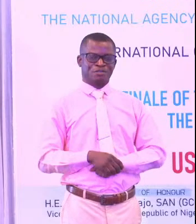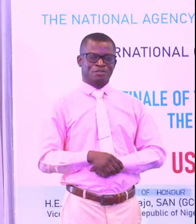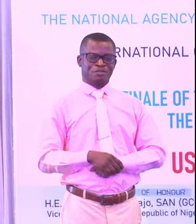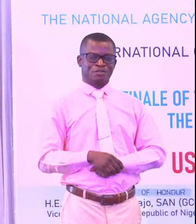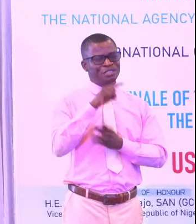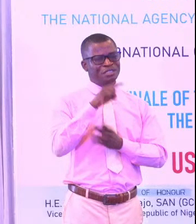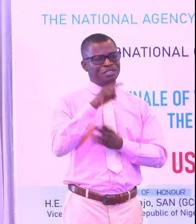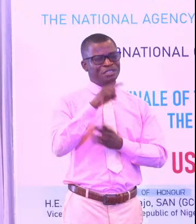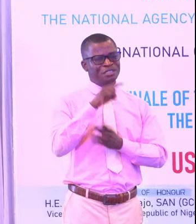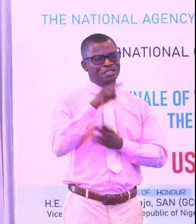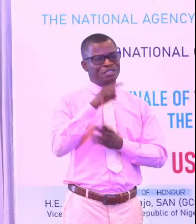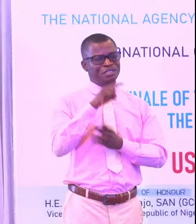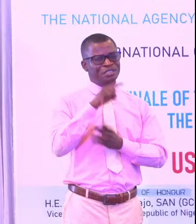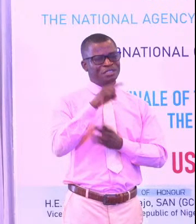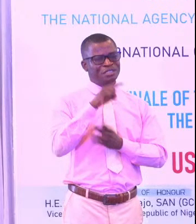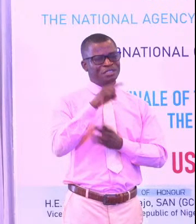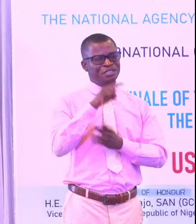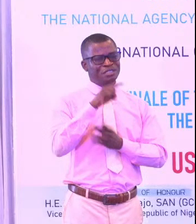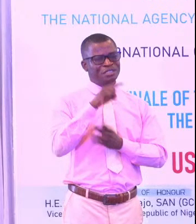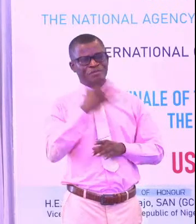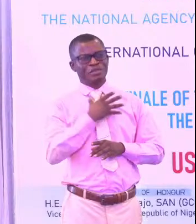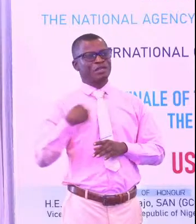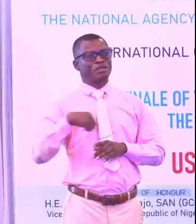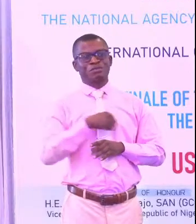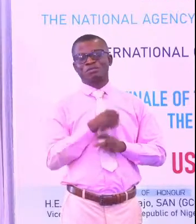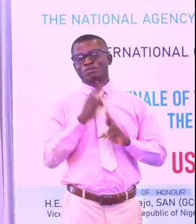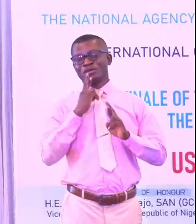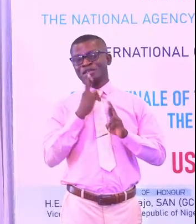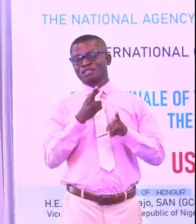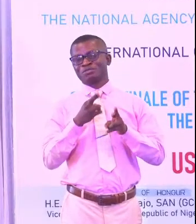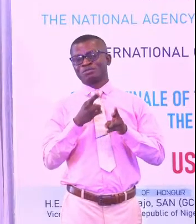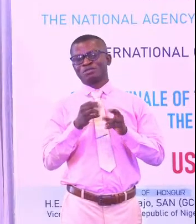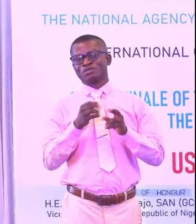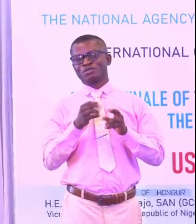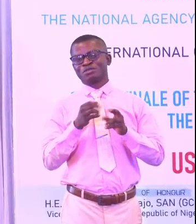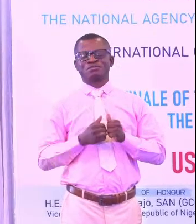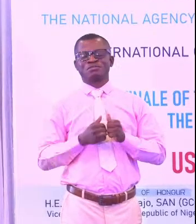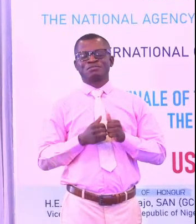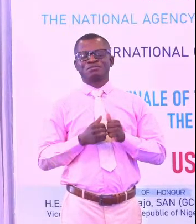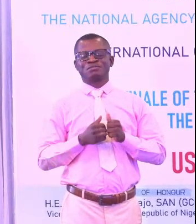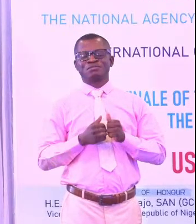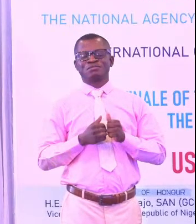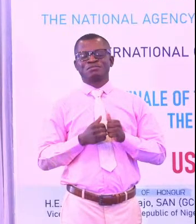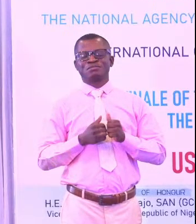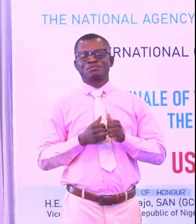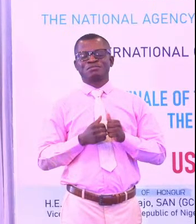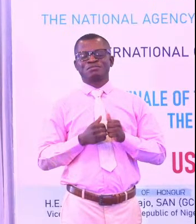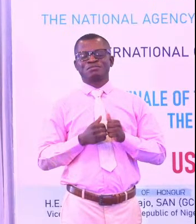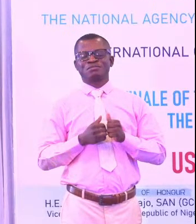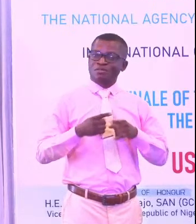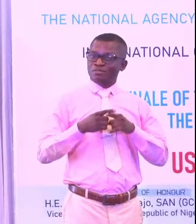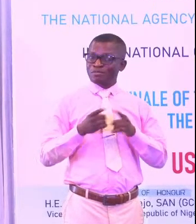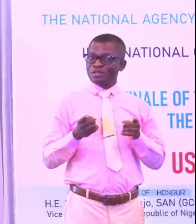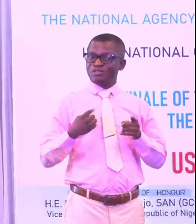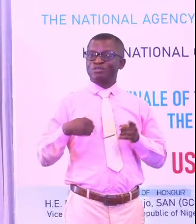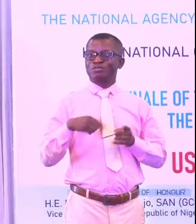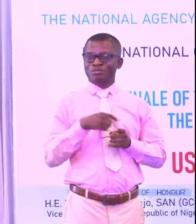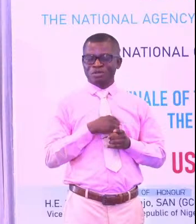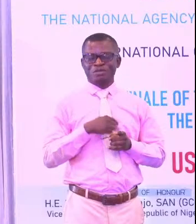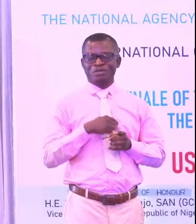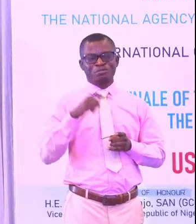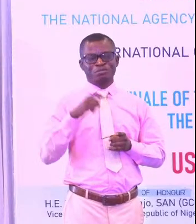crime and we respond with emotions. But we need to move more